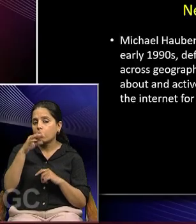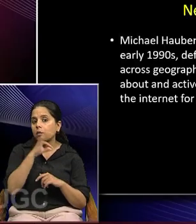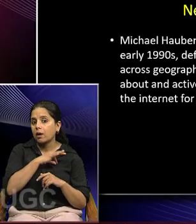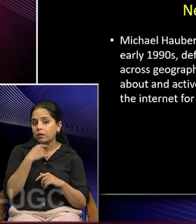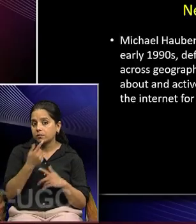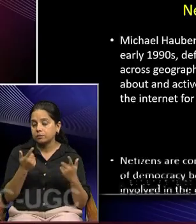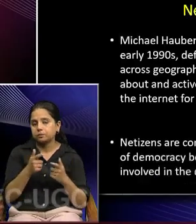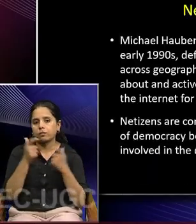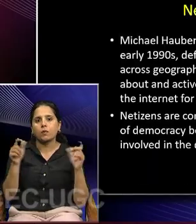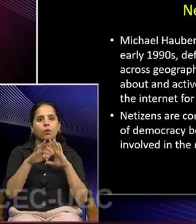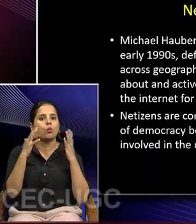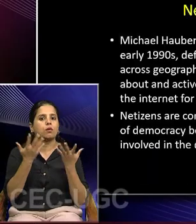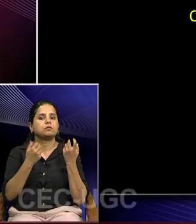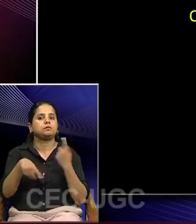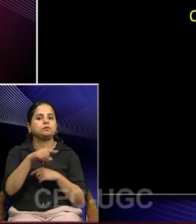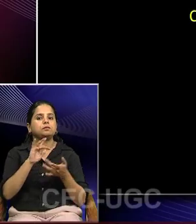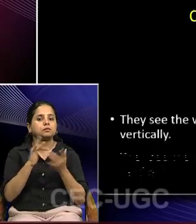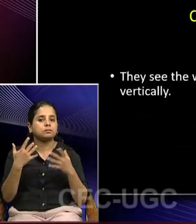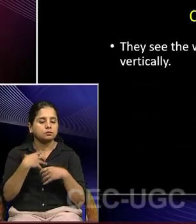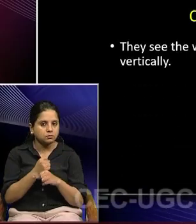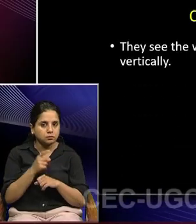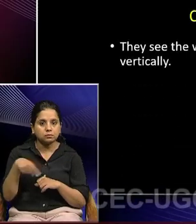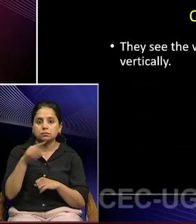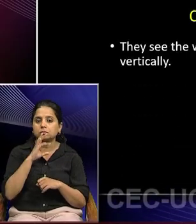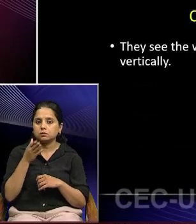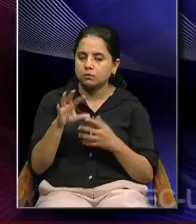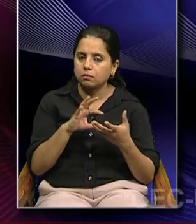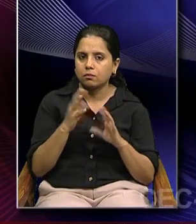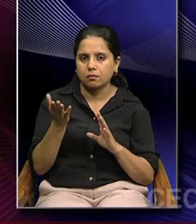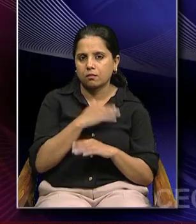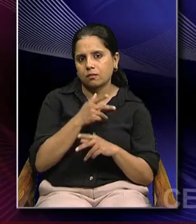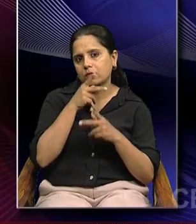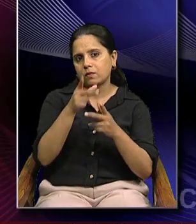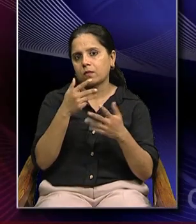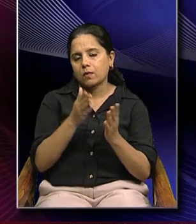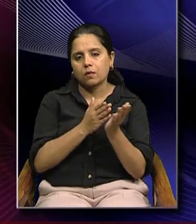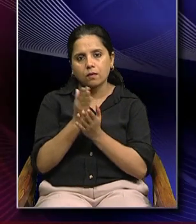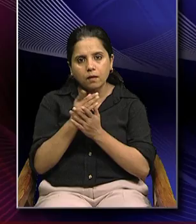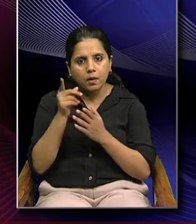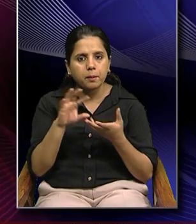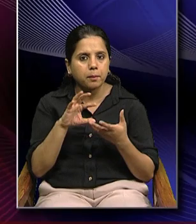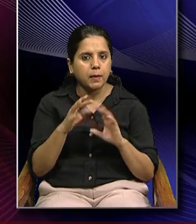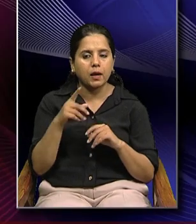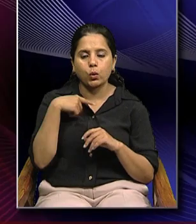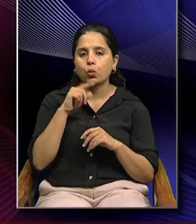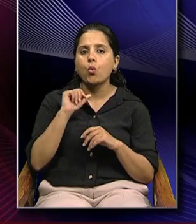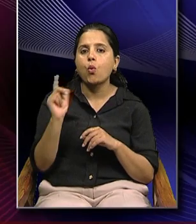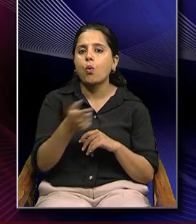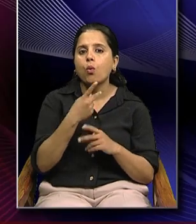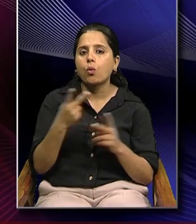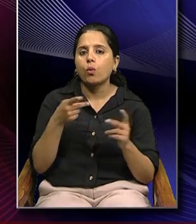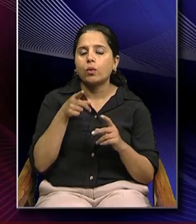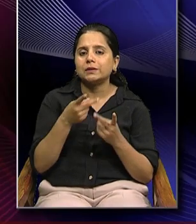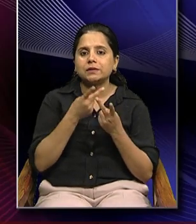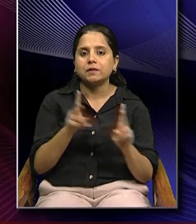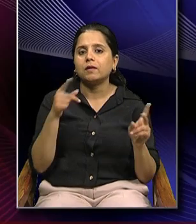the larger world. So, these are the people who are actually creating. I have told you about the way they develop, who all are the